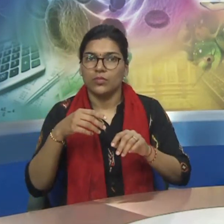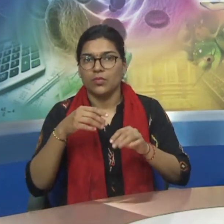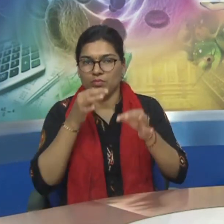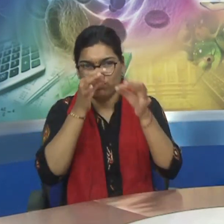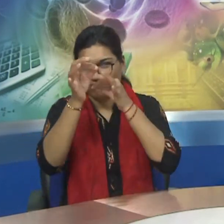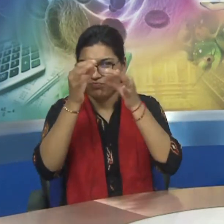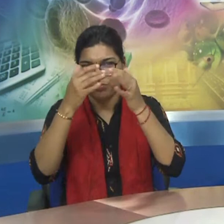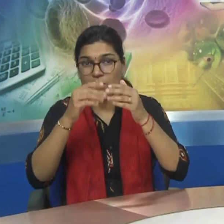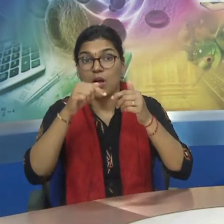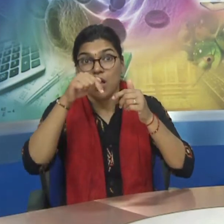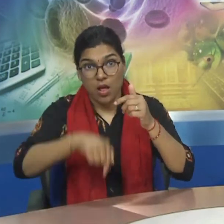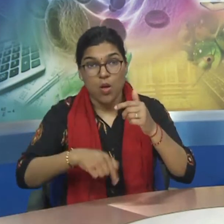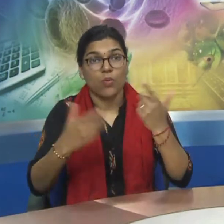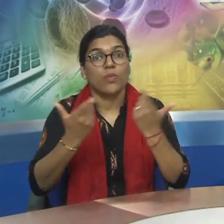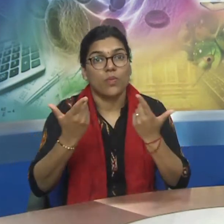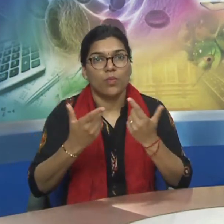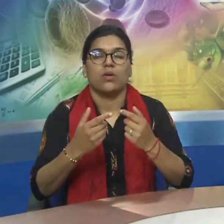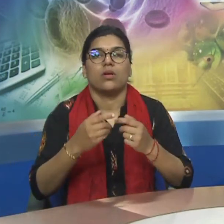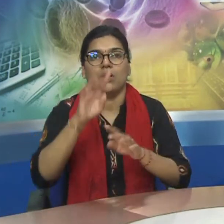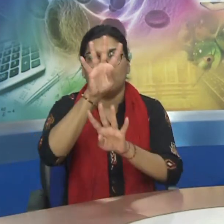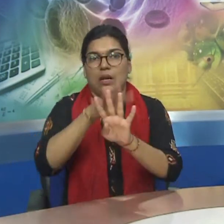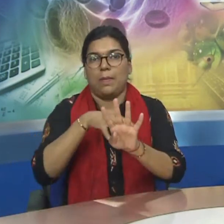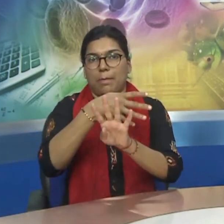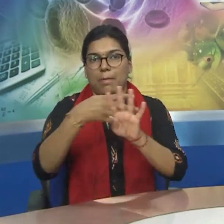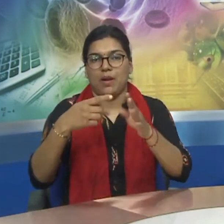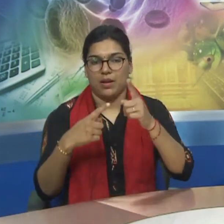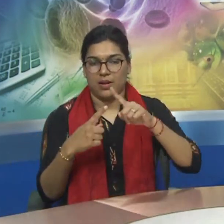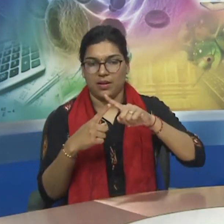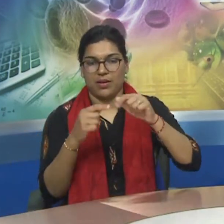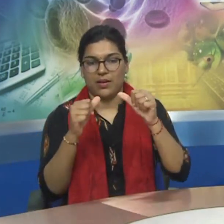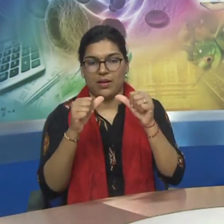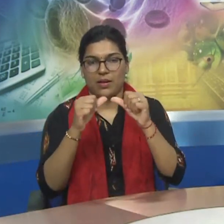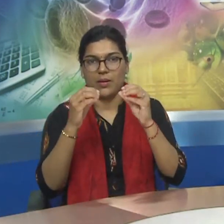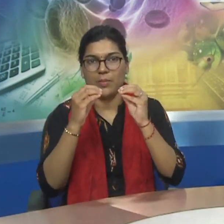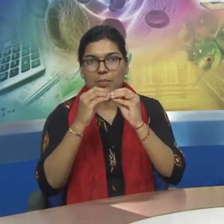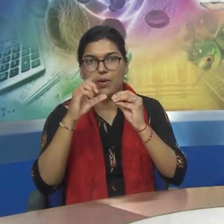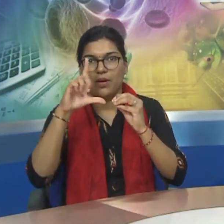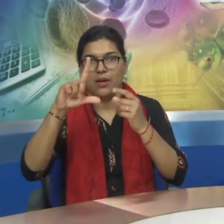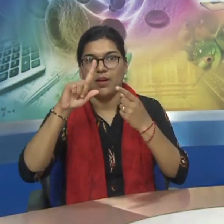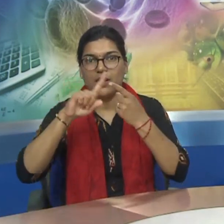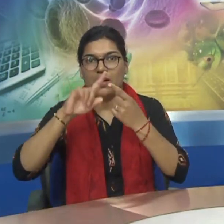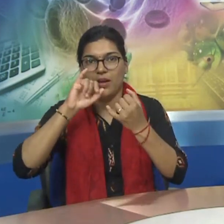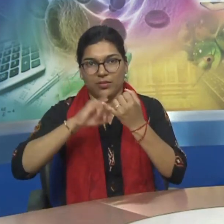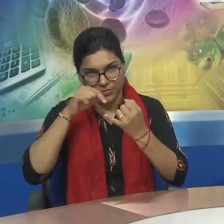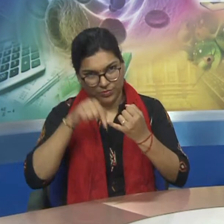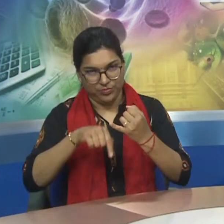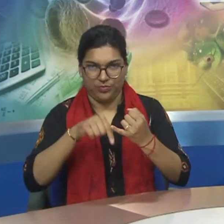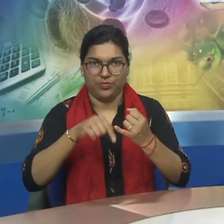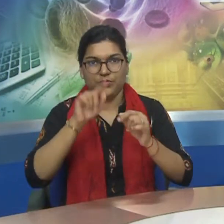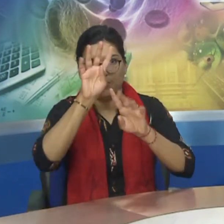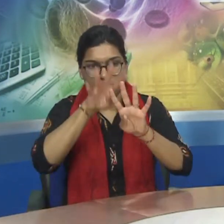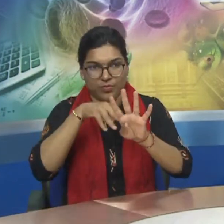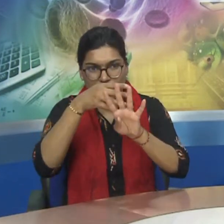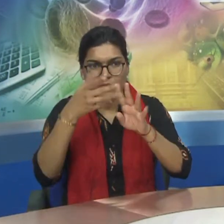we can see the MS Excel sheet and how can we insert a table,